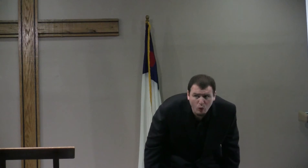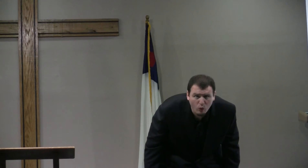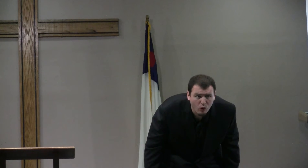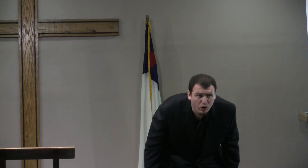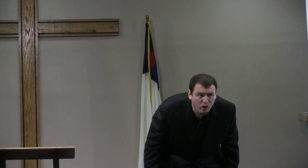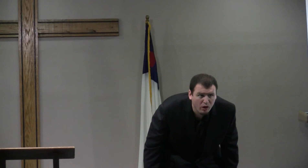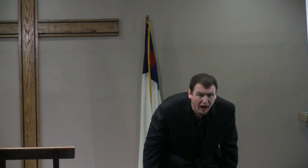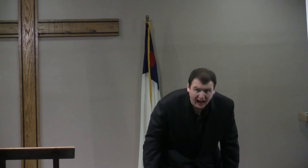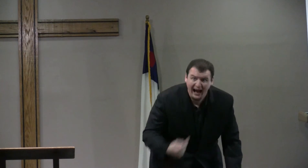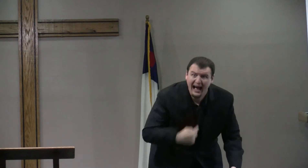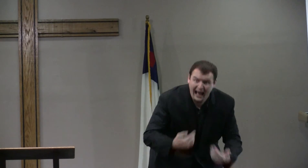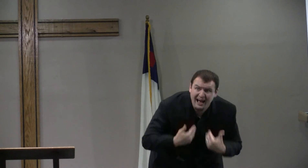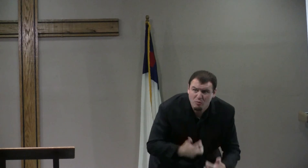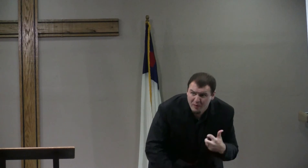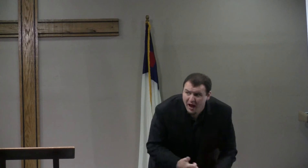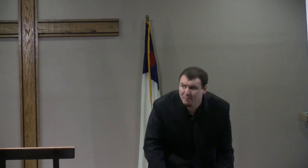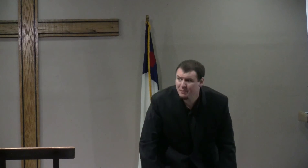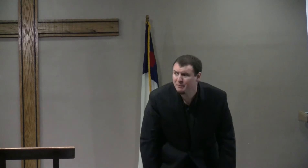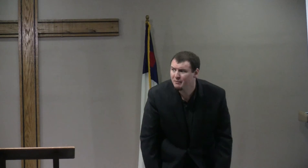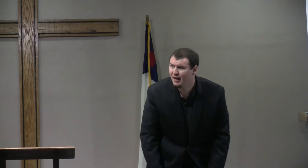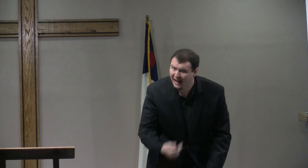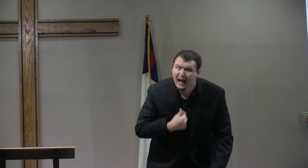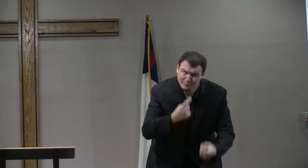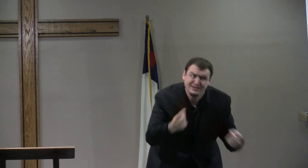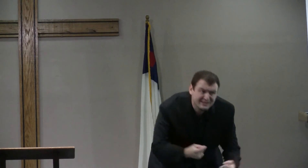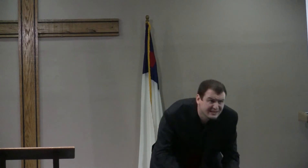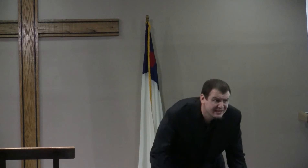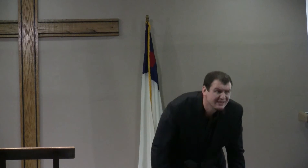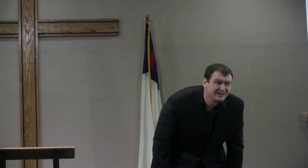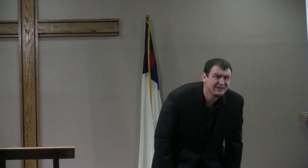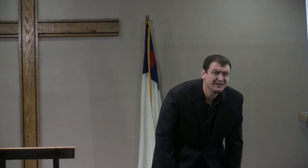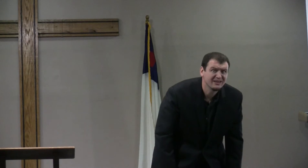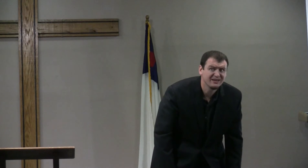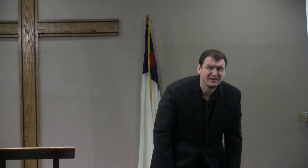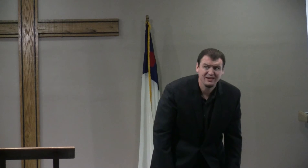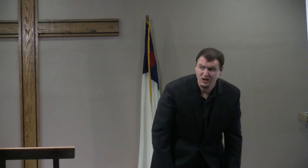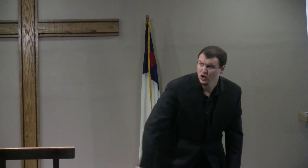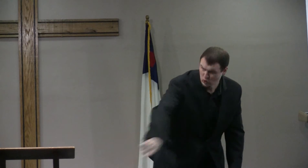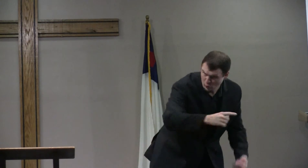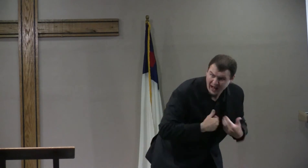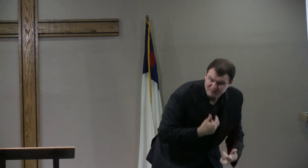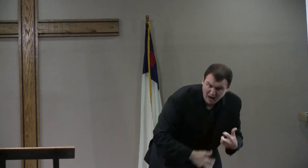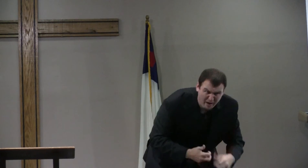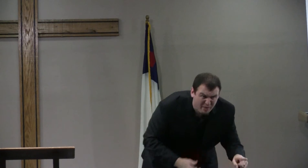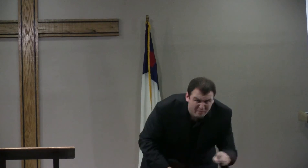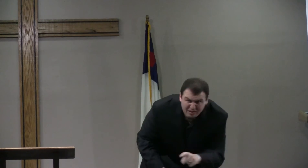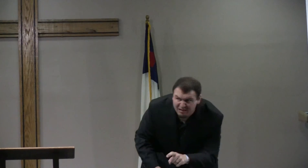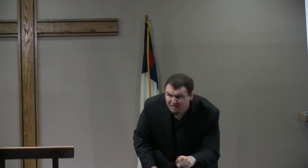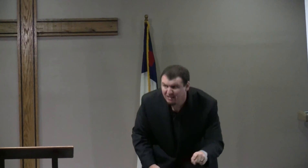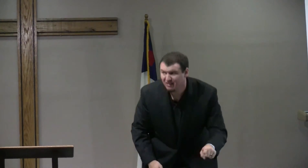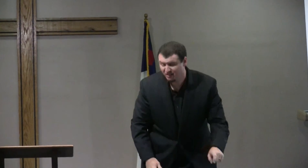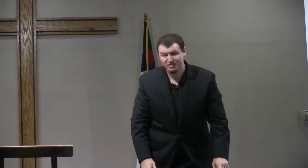Hello? I have a problem. I have sin. Do you have a problem?